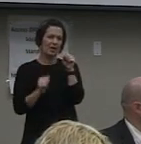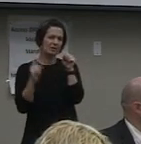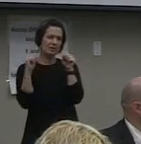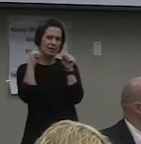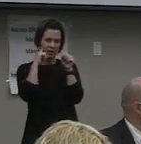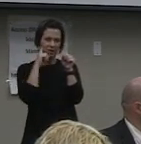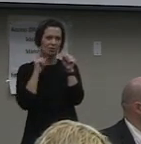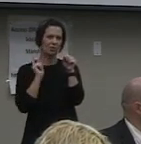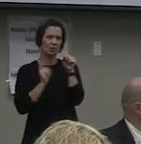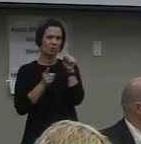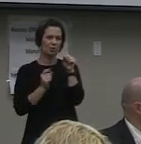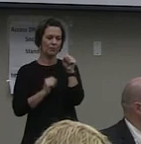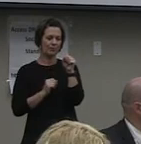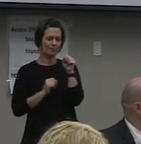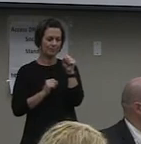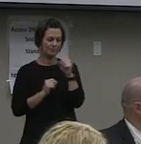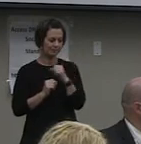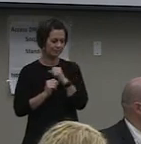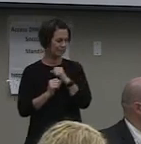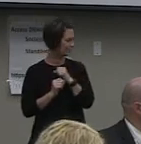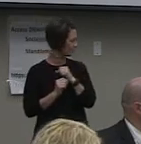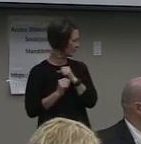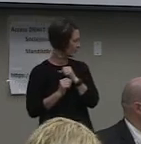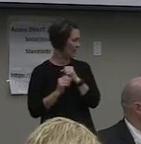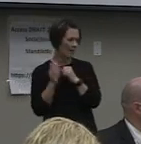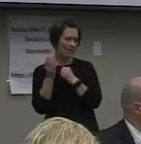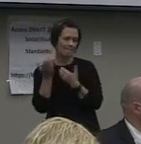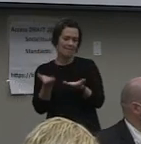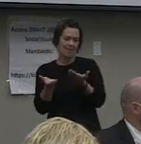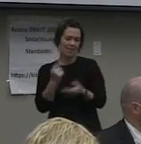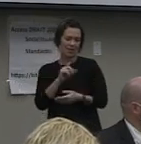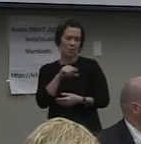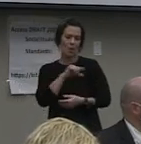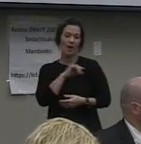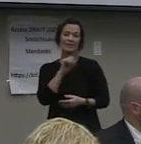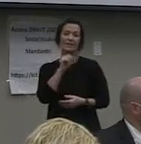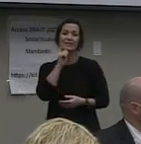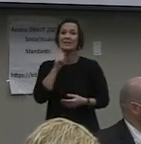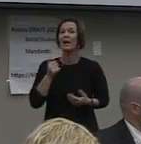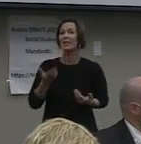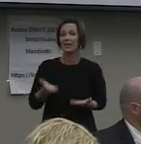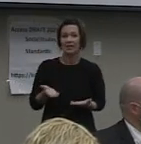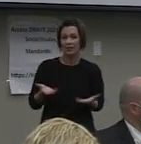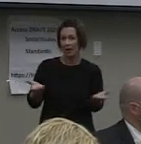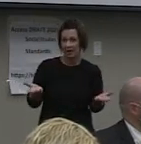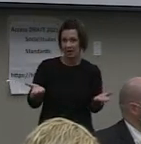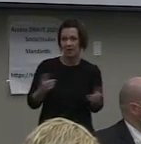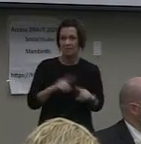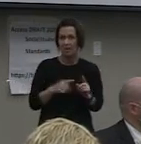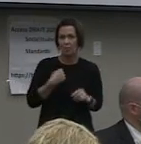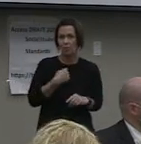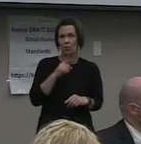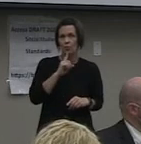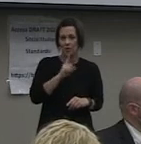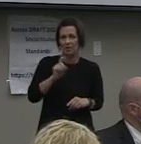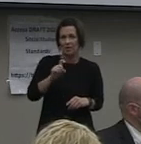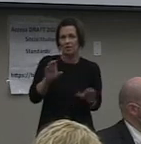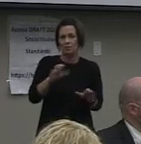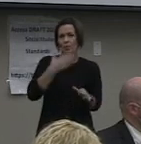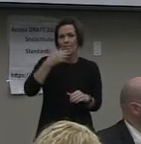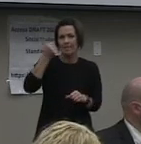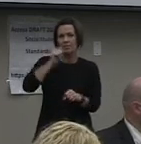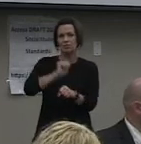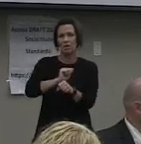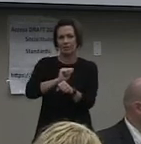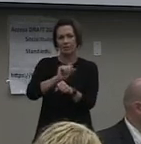through. Maybe you're not removing the mask, or maybe the quality is not there. But we really need to do a better job if